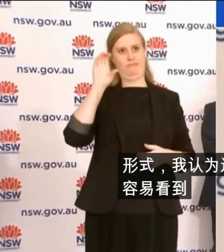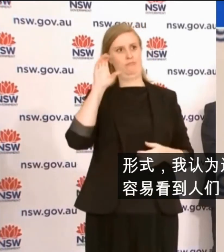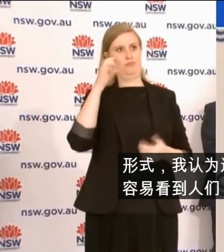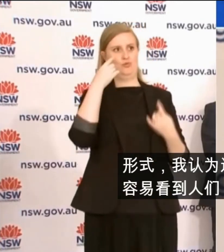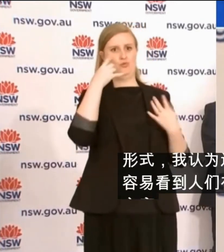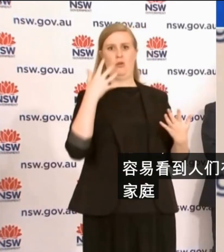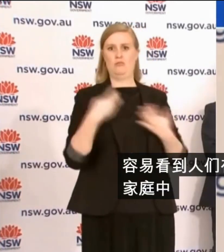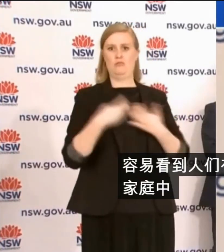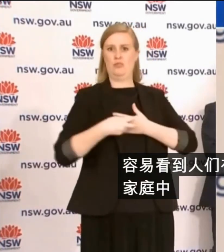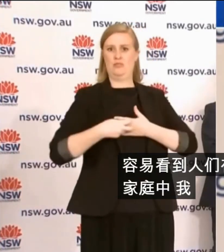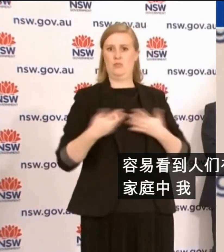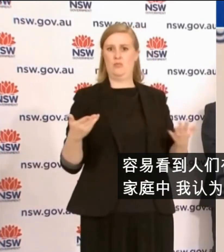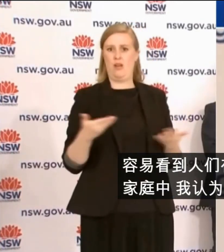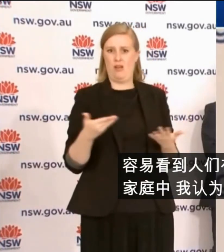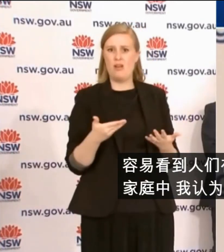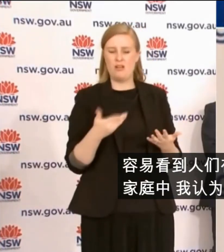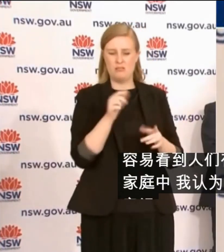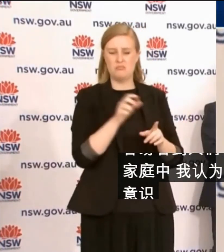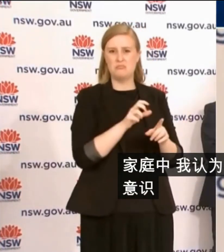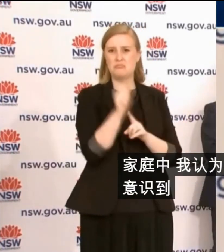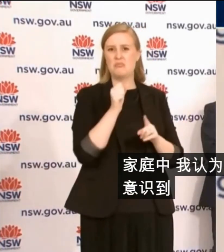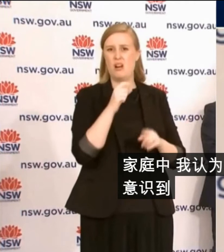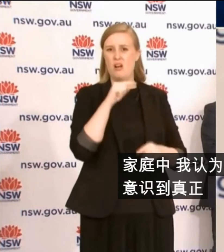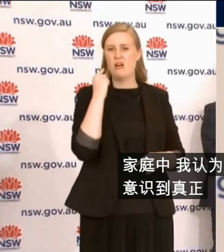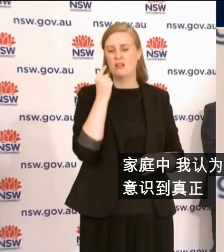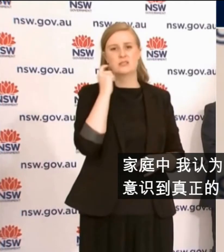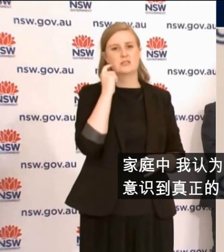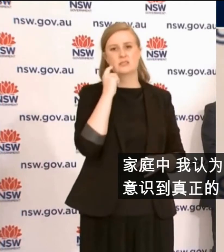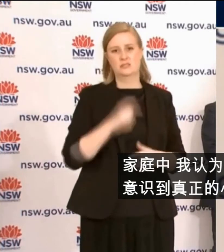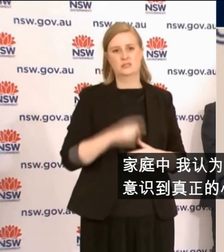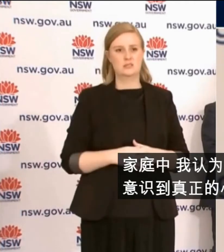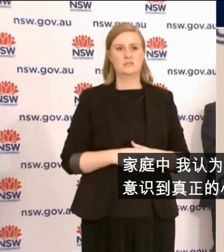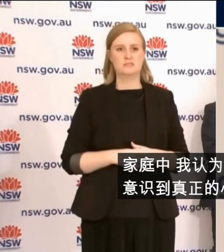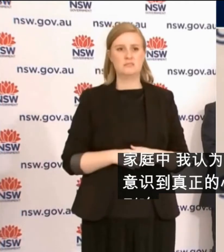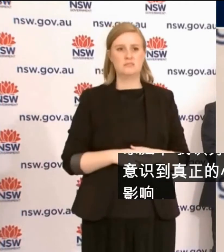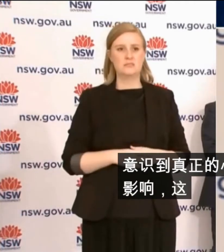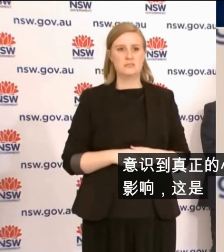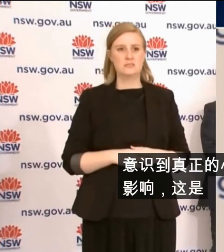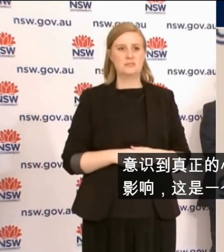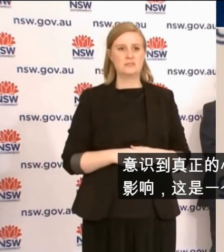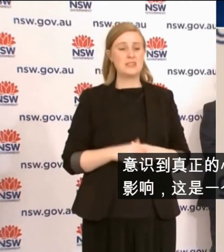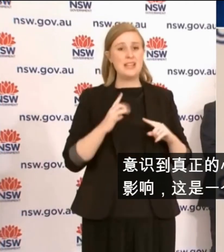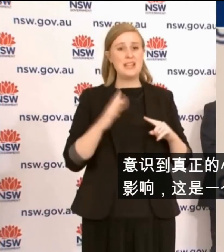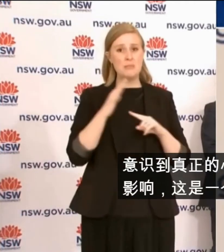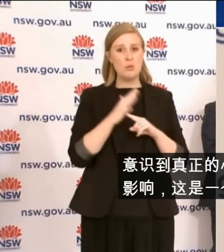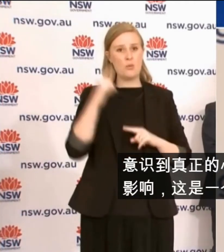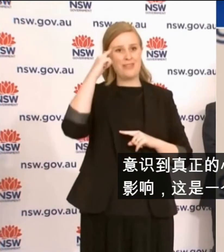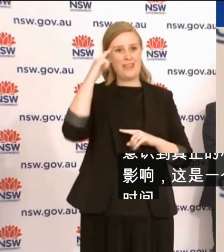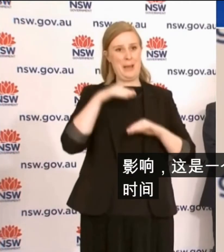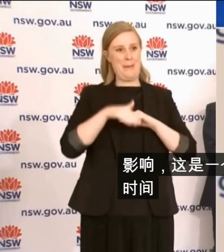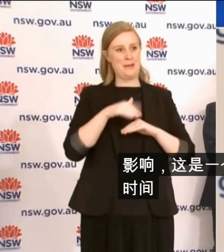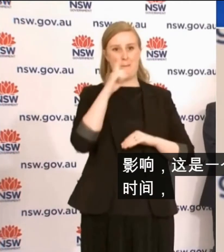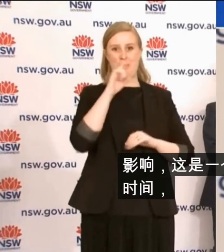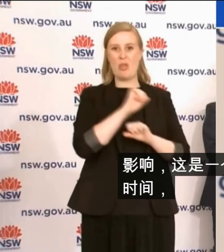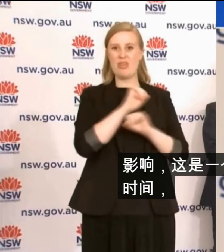see that people are within the households, and I think that we have to appreciate the genuine mental health impacts. And this is about an hour of